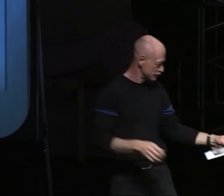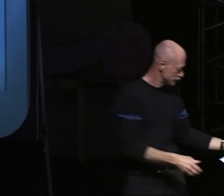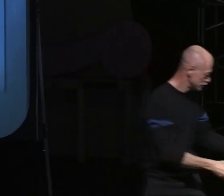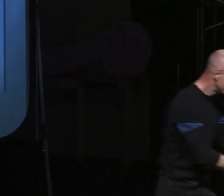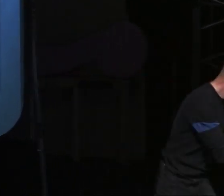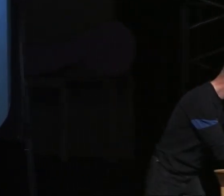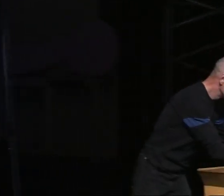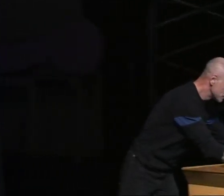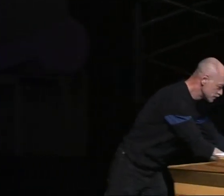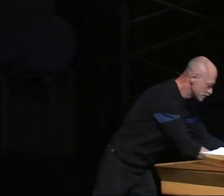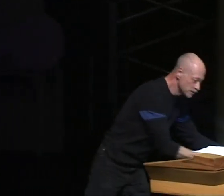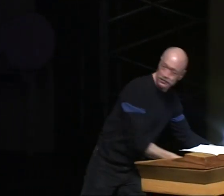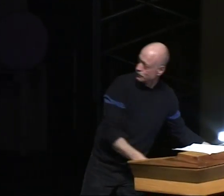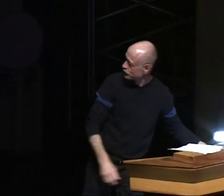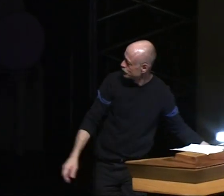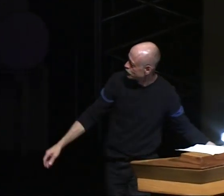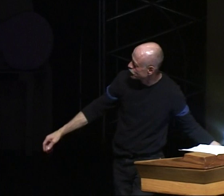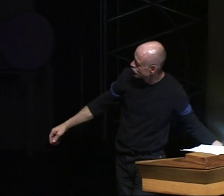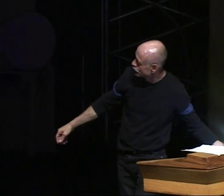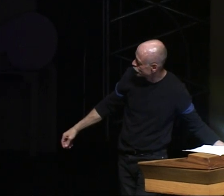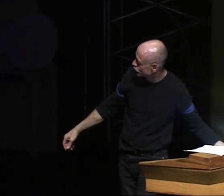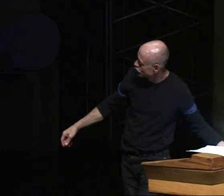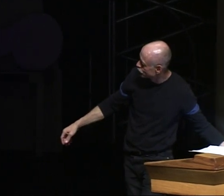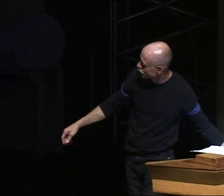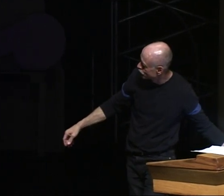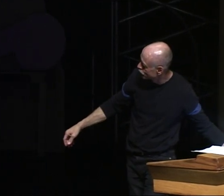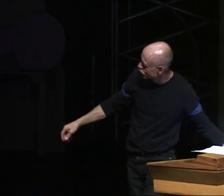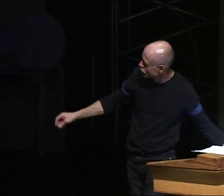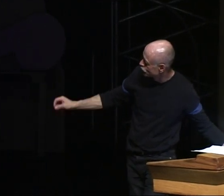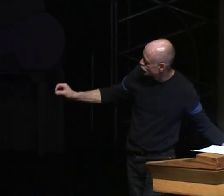Okay, this is a collage.